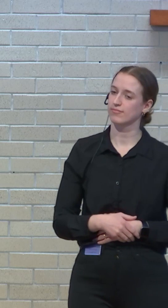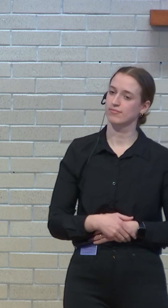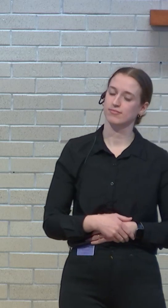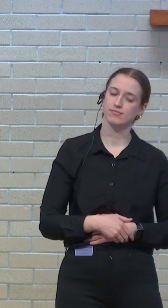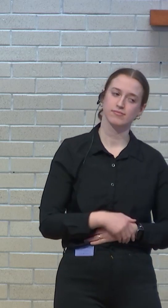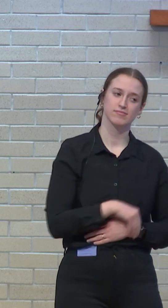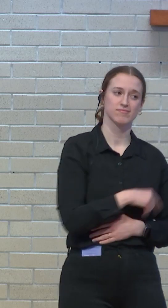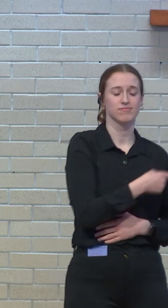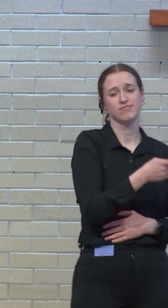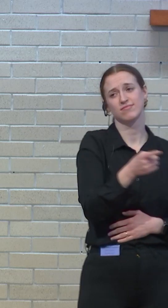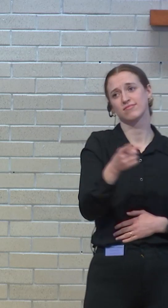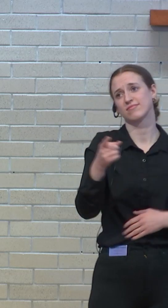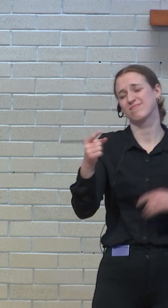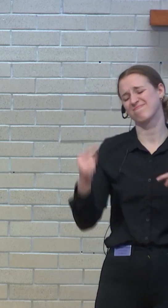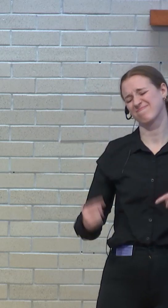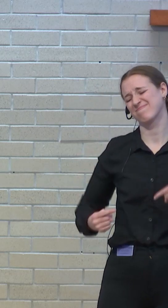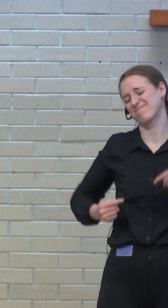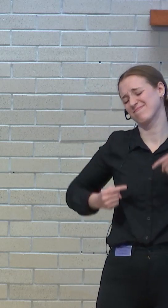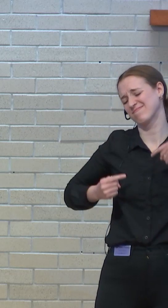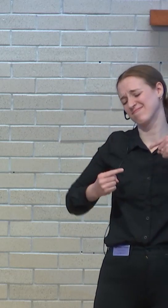May your